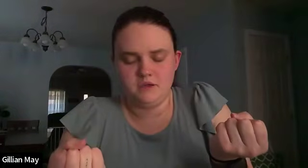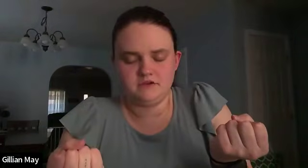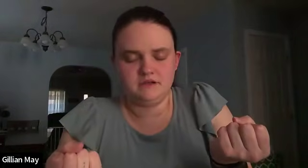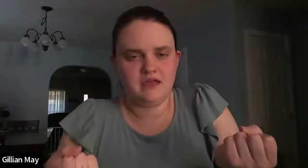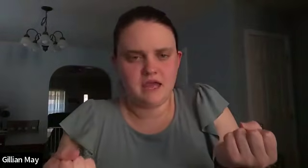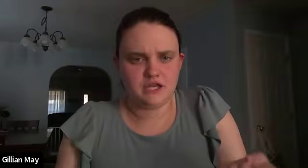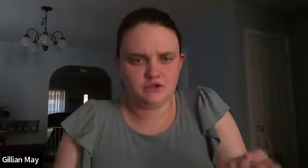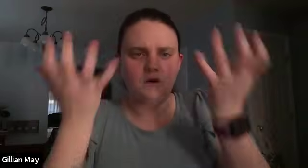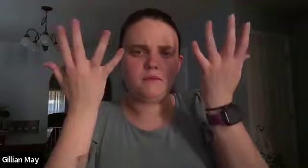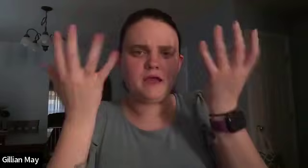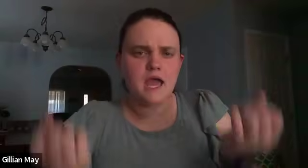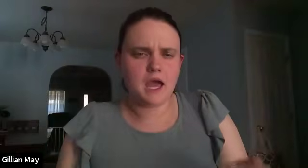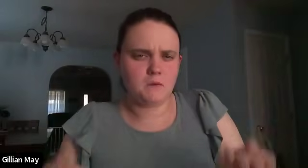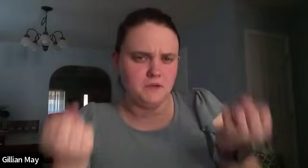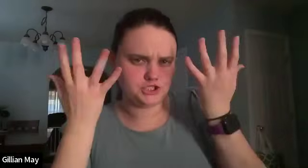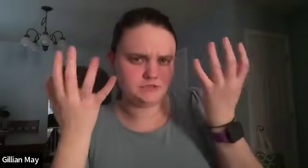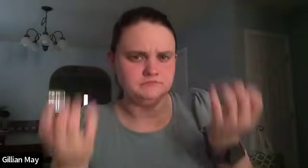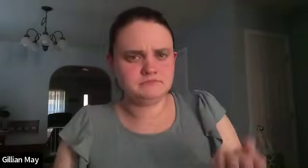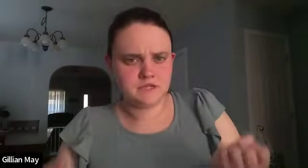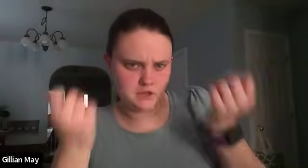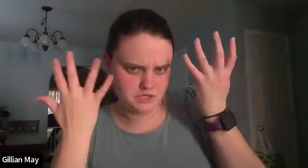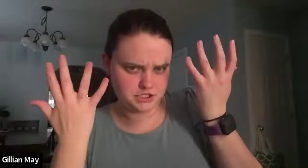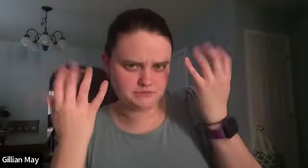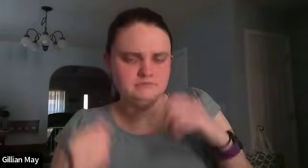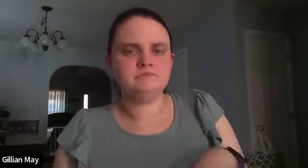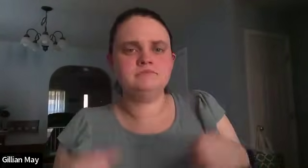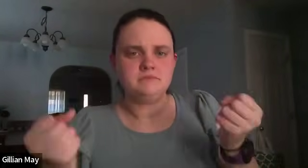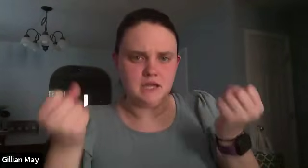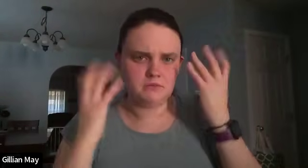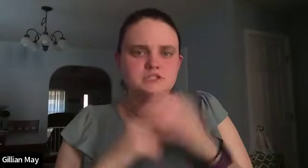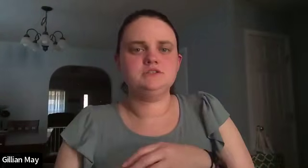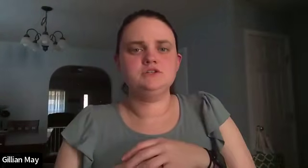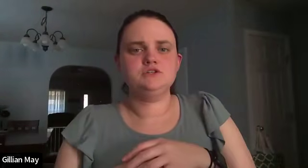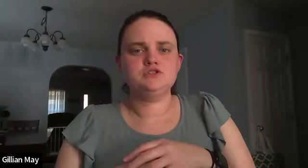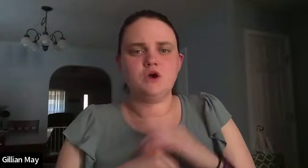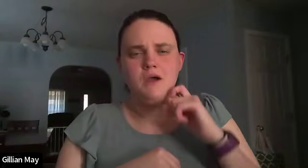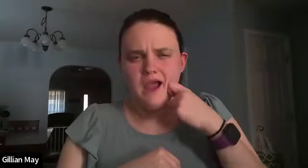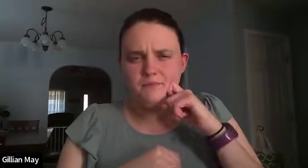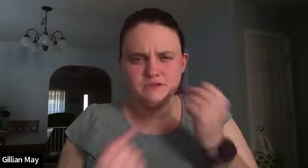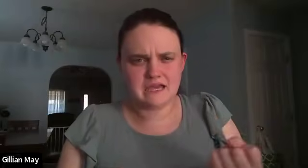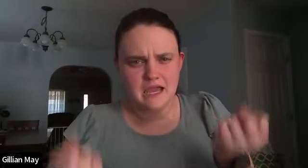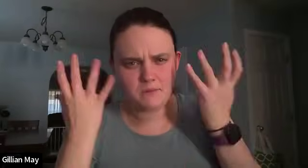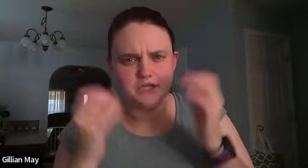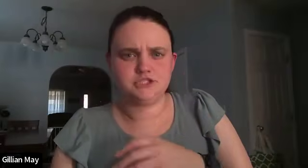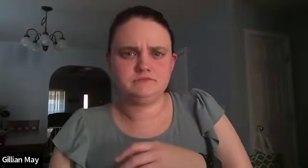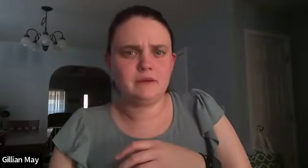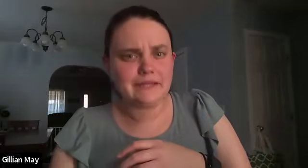up, sorry, and you go up. How much? How much? How much? So apples, how much? How